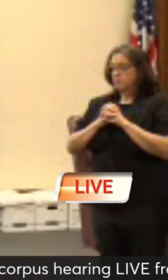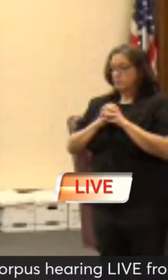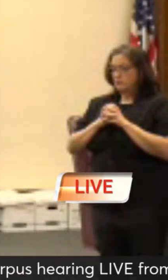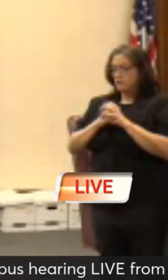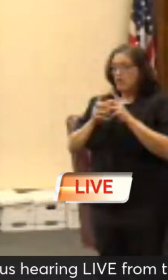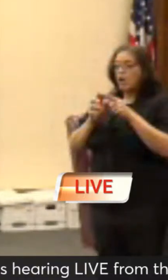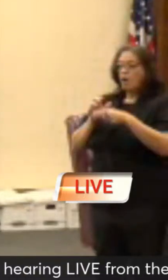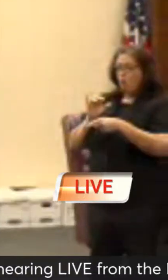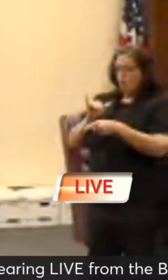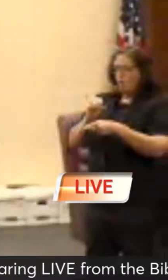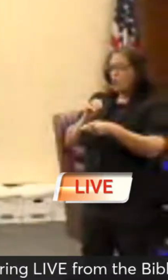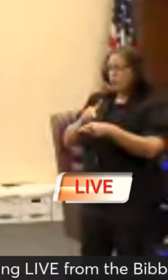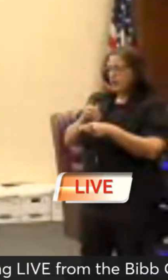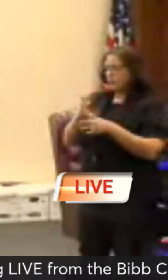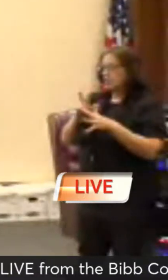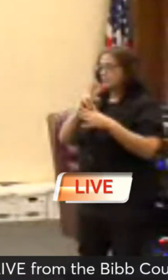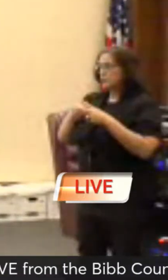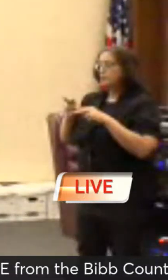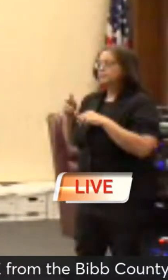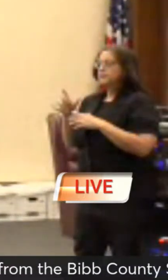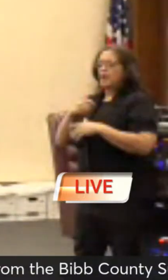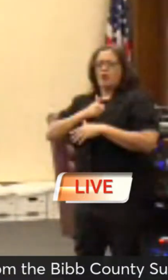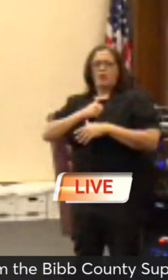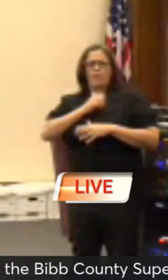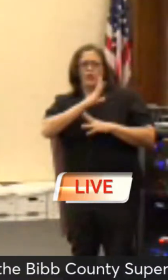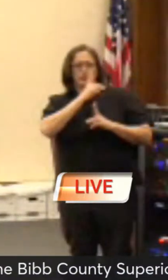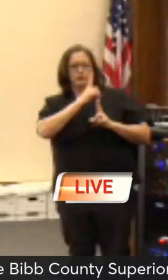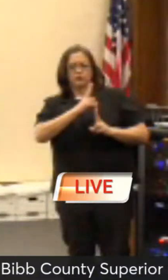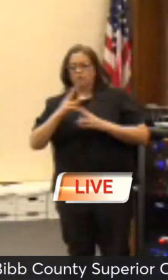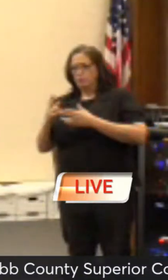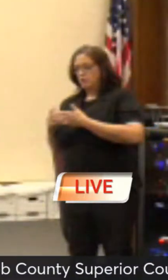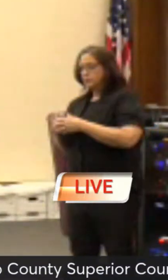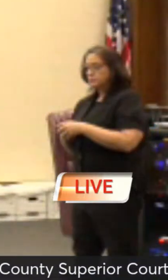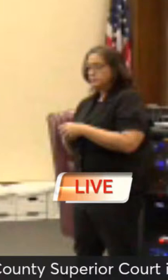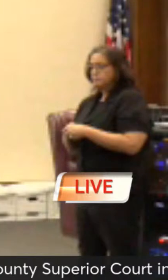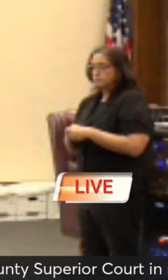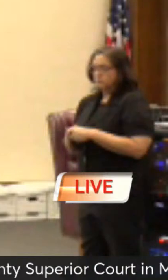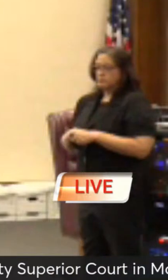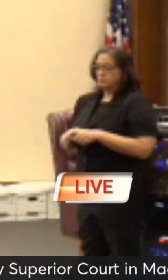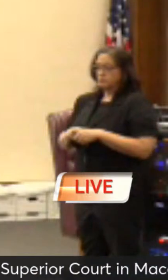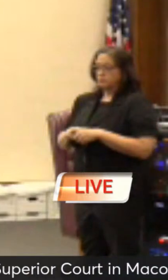Oh, okay. Apologize, Your Honor.